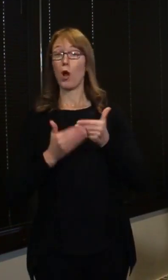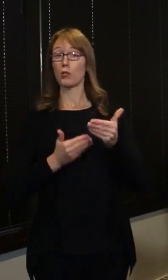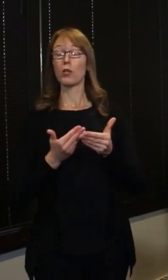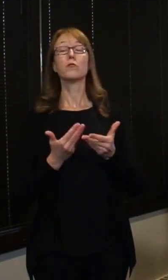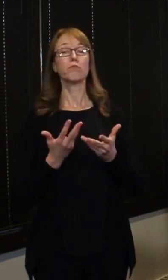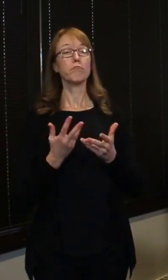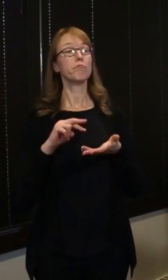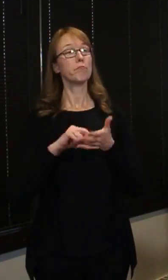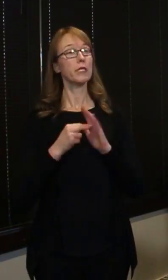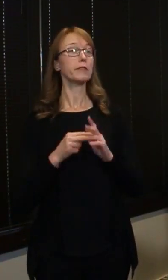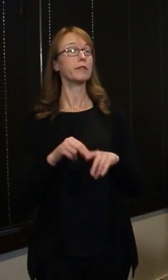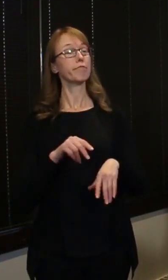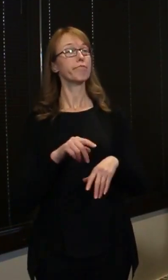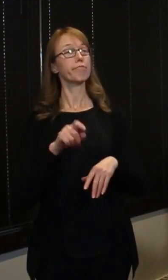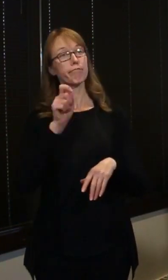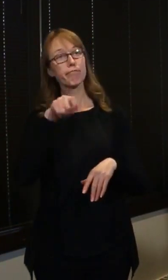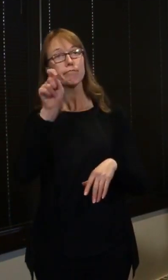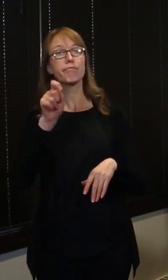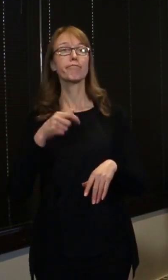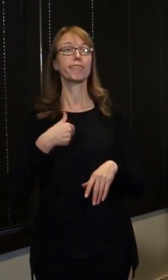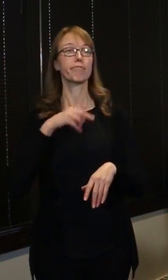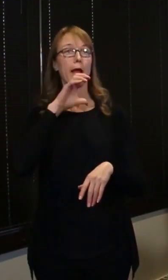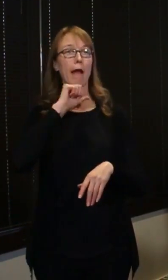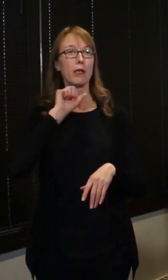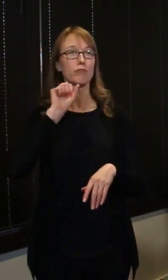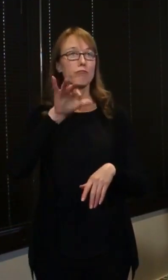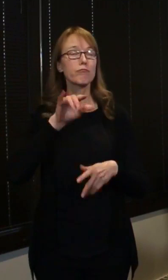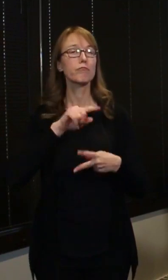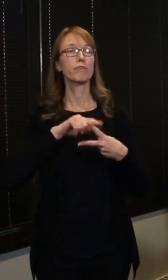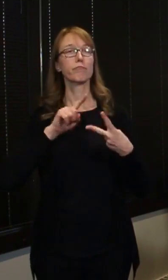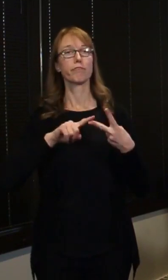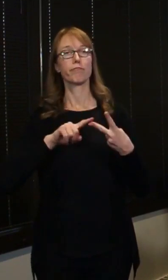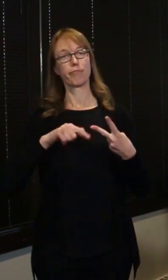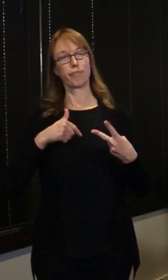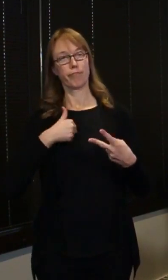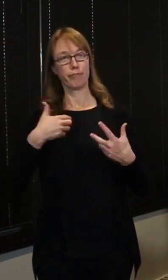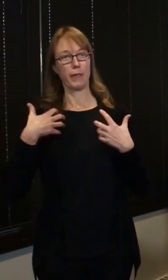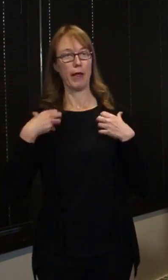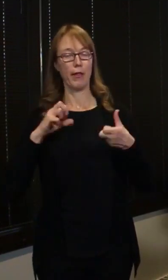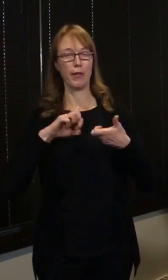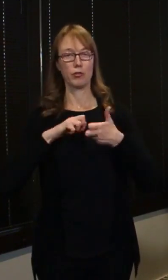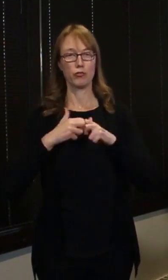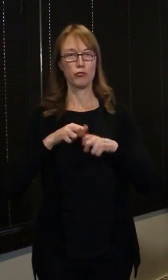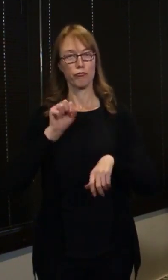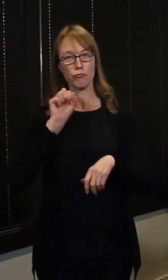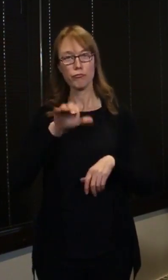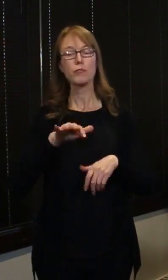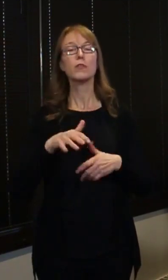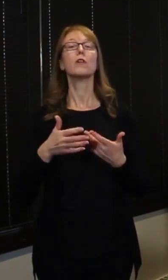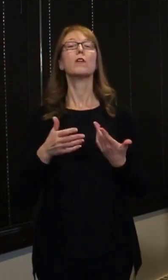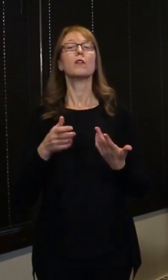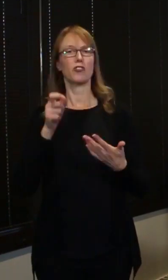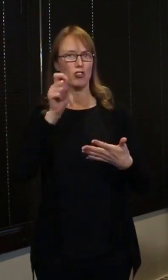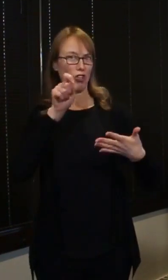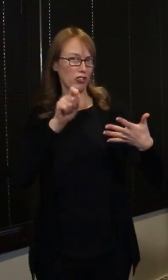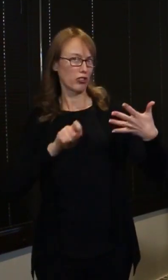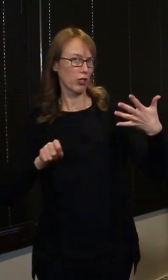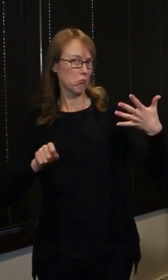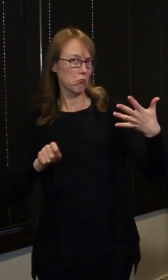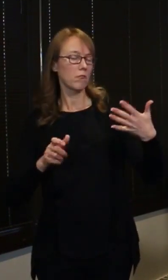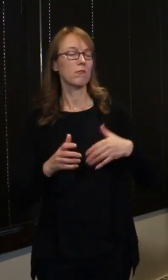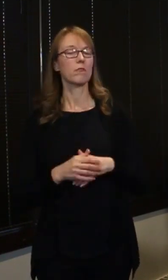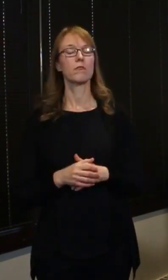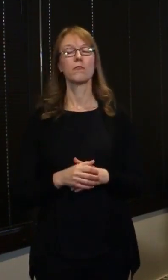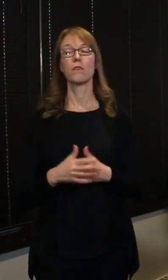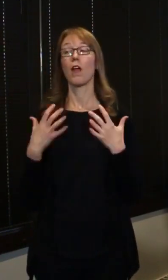sure that people are appropriately getting in line. The healthcare systems have a little bit of an advantage